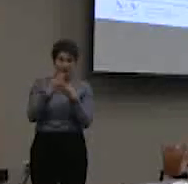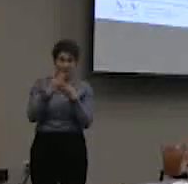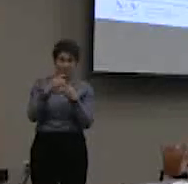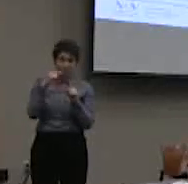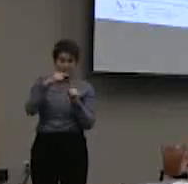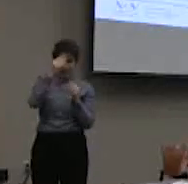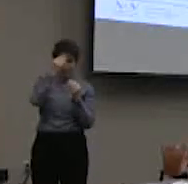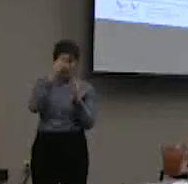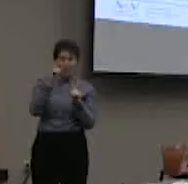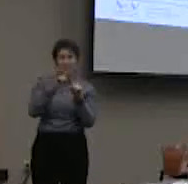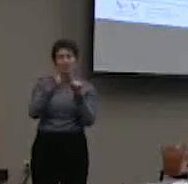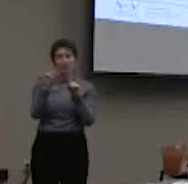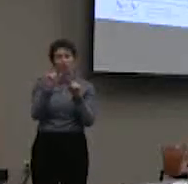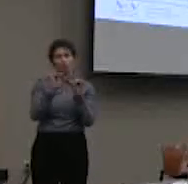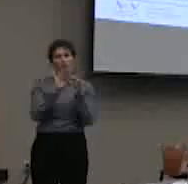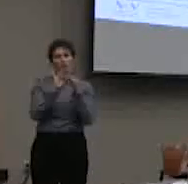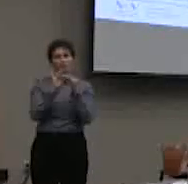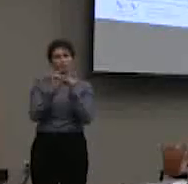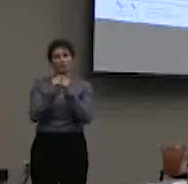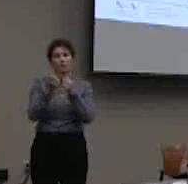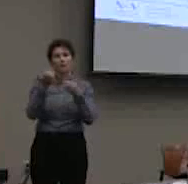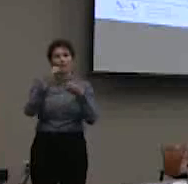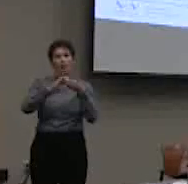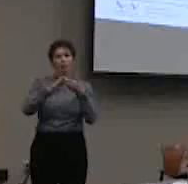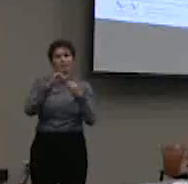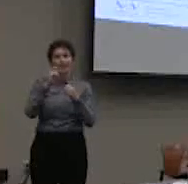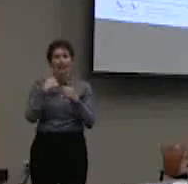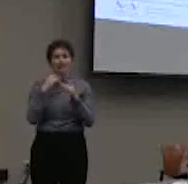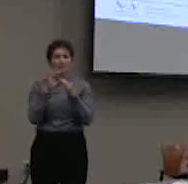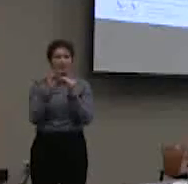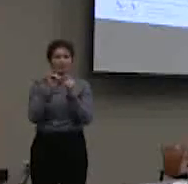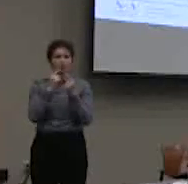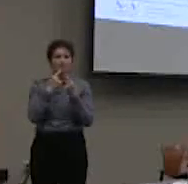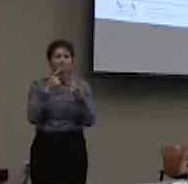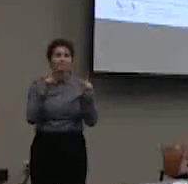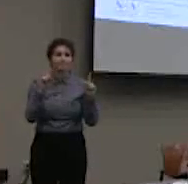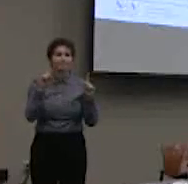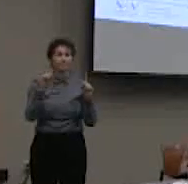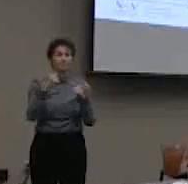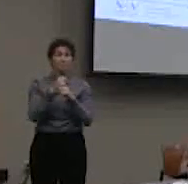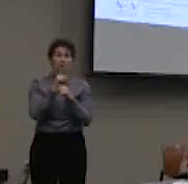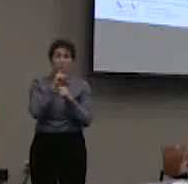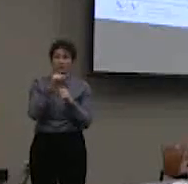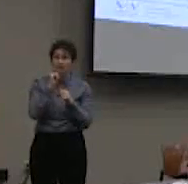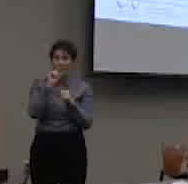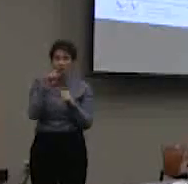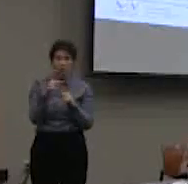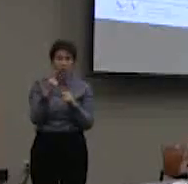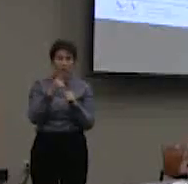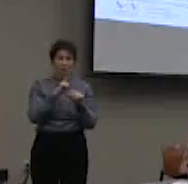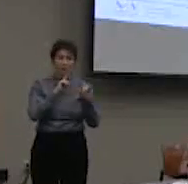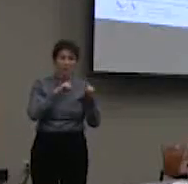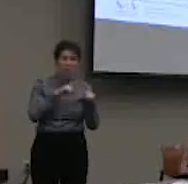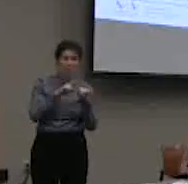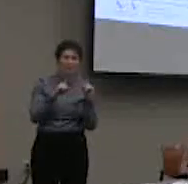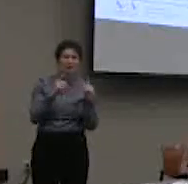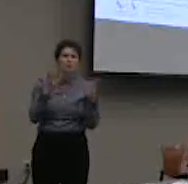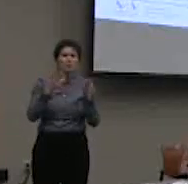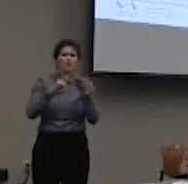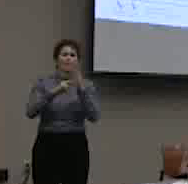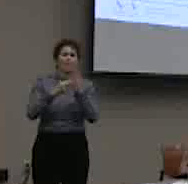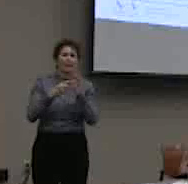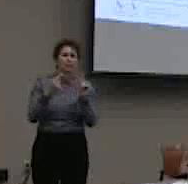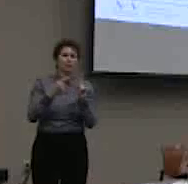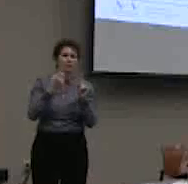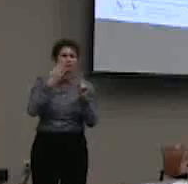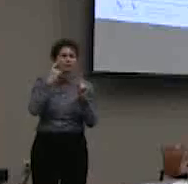that messaging to ensure that it's not simply a report, but what are the implications for school boards? What does that